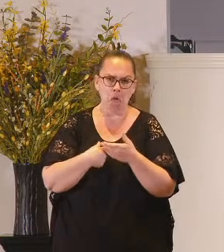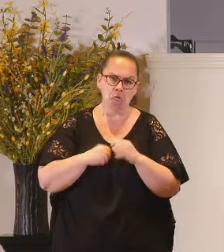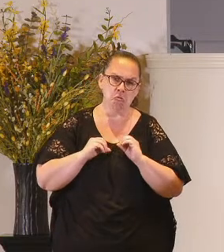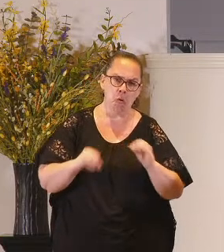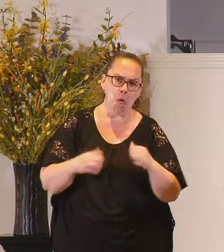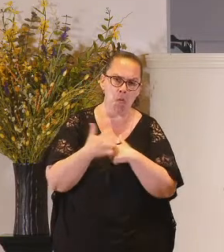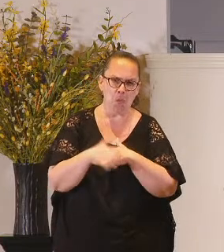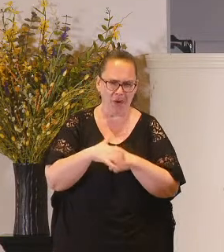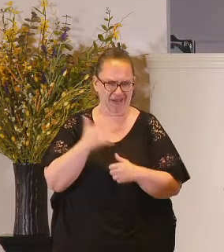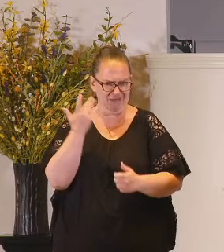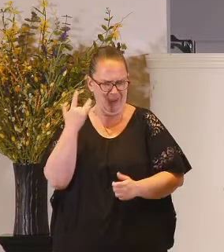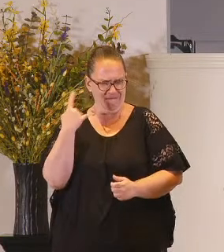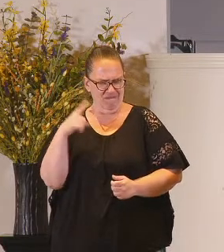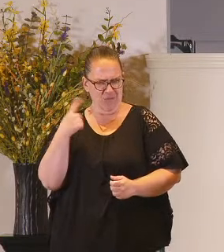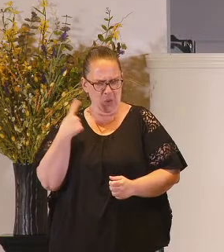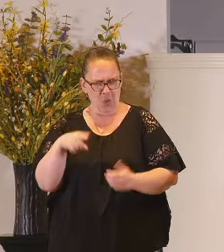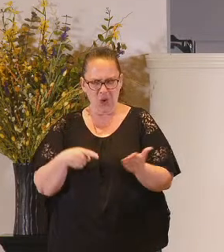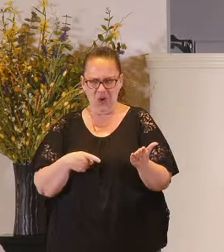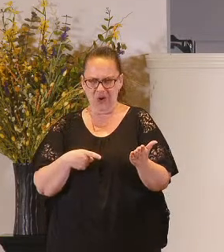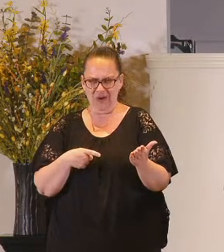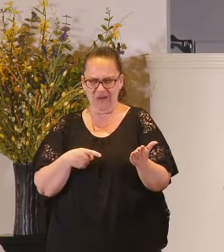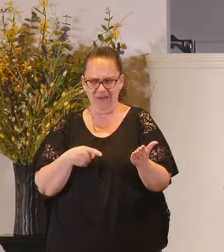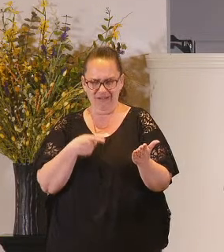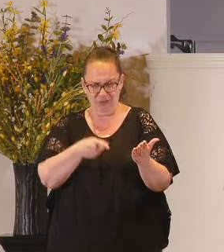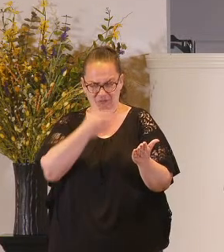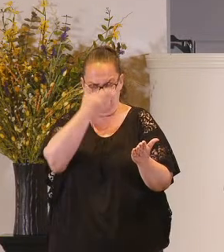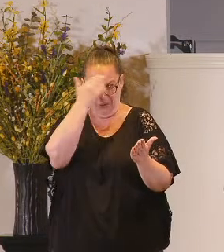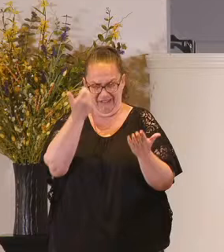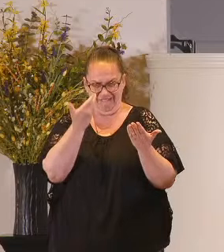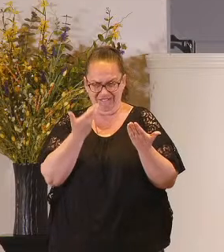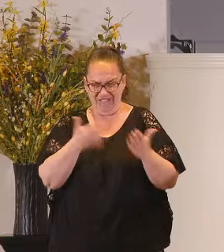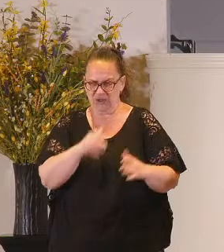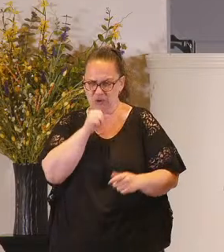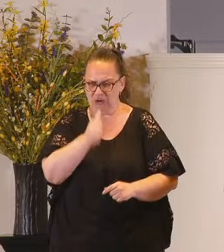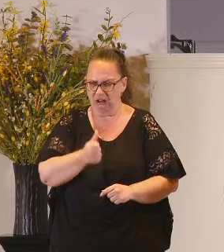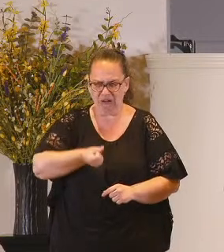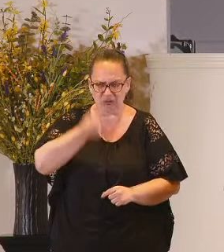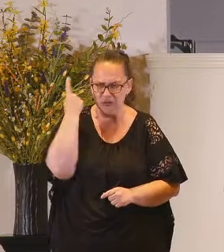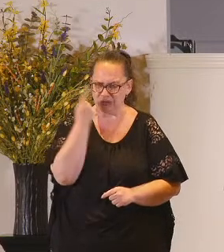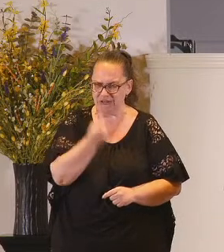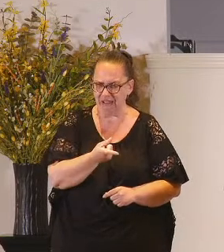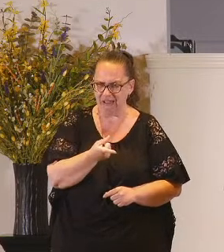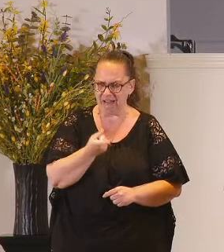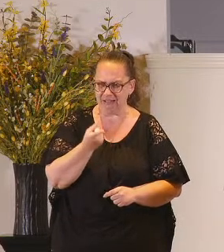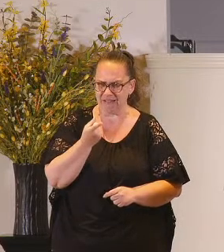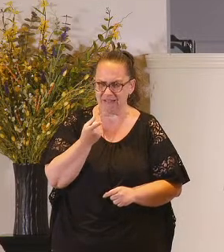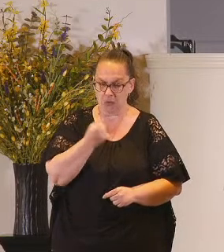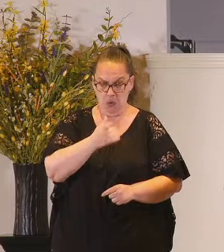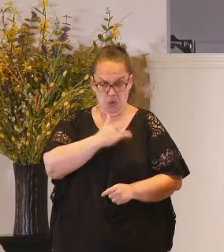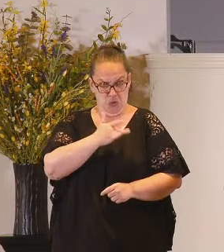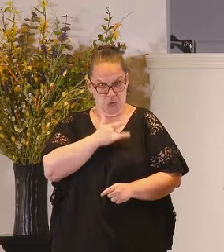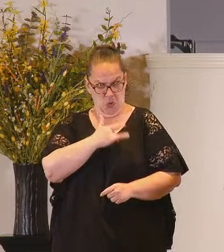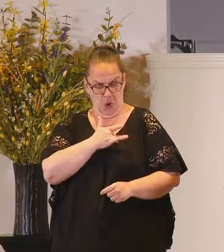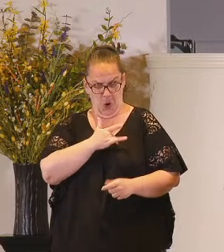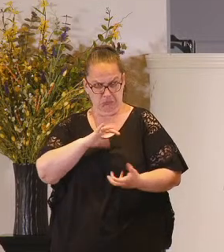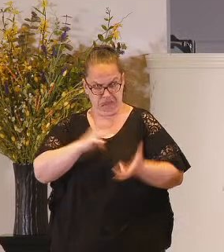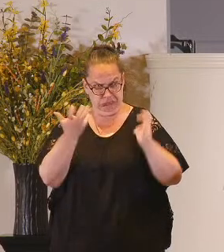have no bread? Do you not yet perceive or understand? Are your hearts